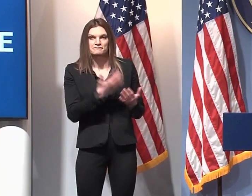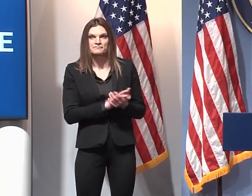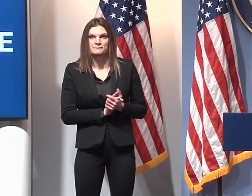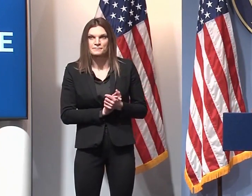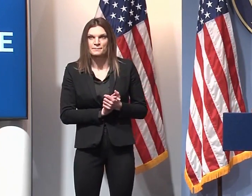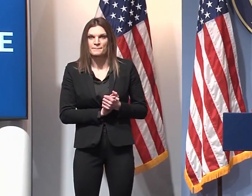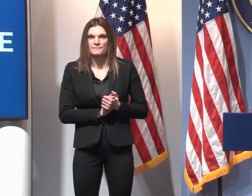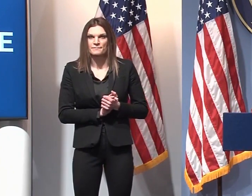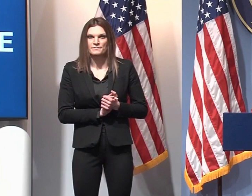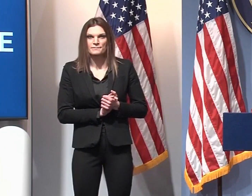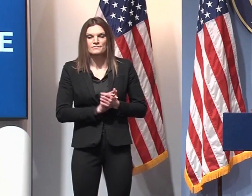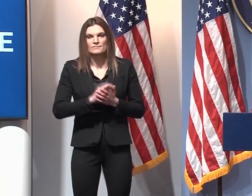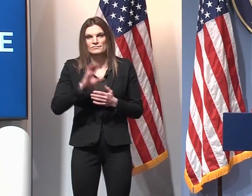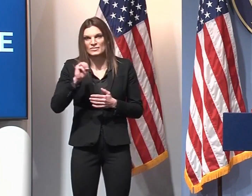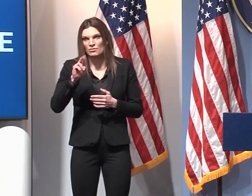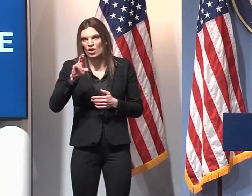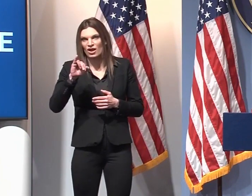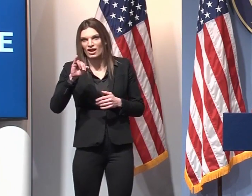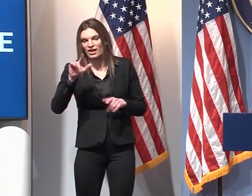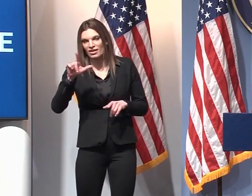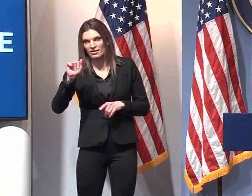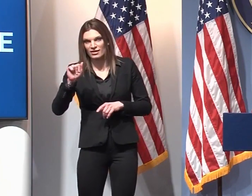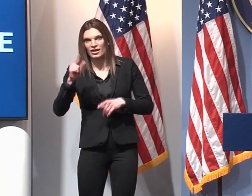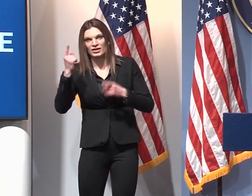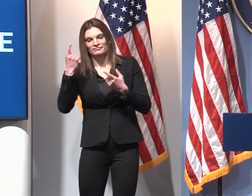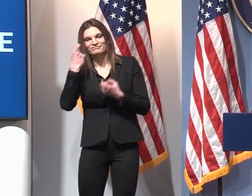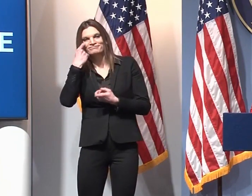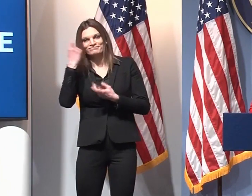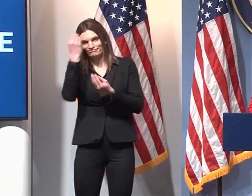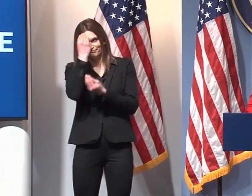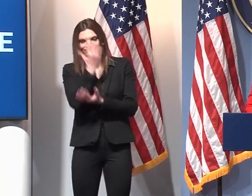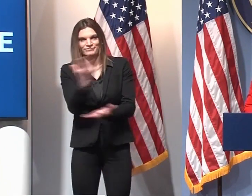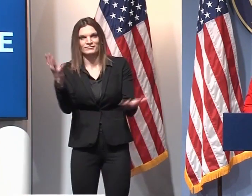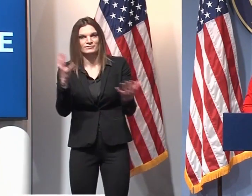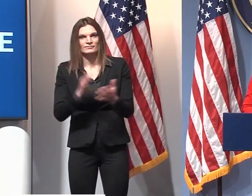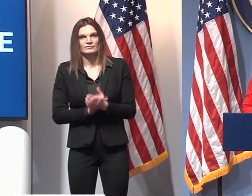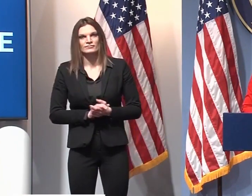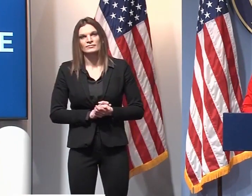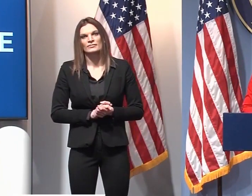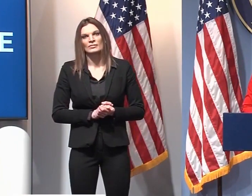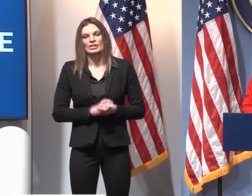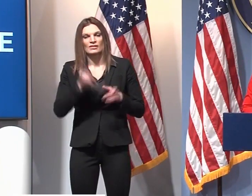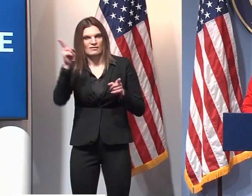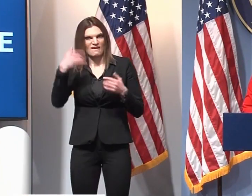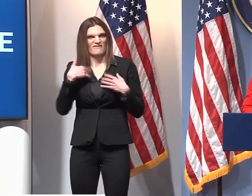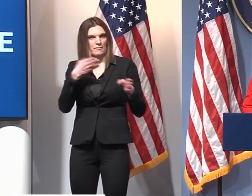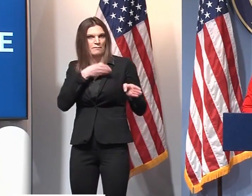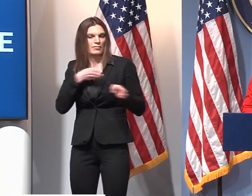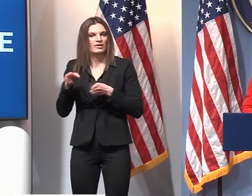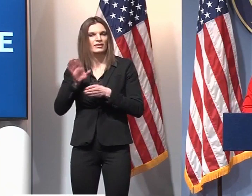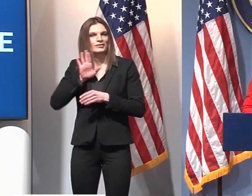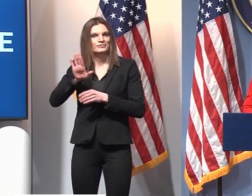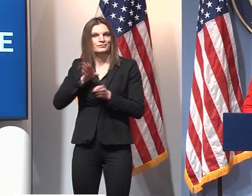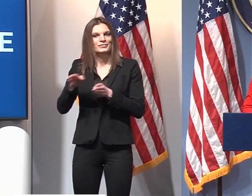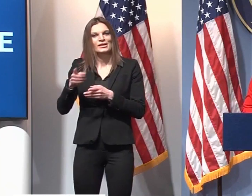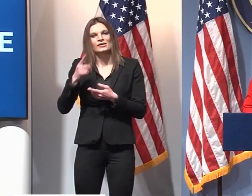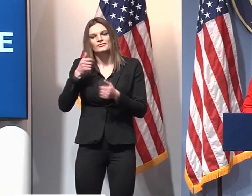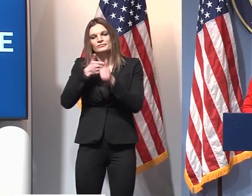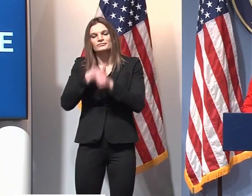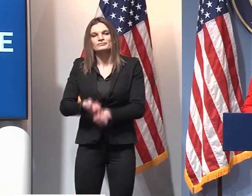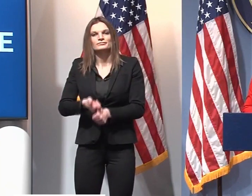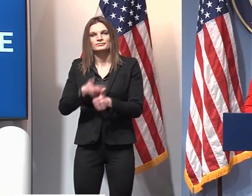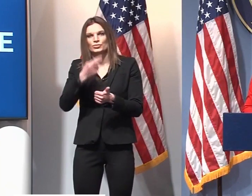not sure if you've seen it, but the MRLA released a plan that they say that they would like to see implemented regarding how restaurants